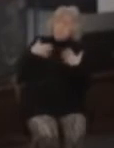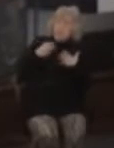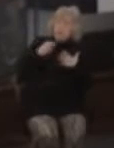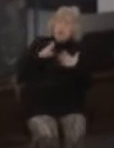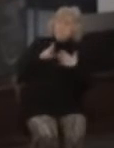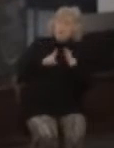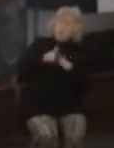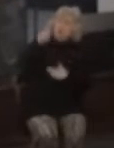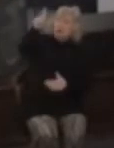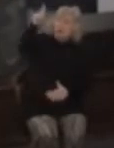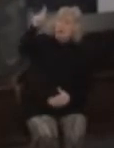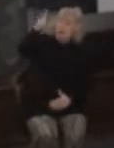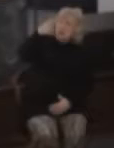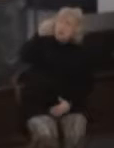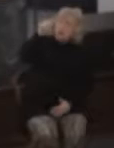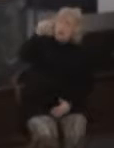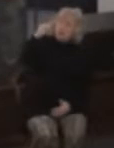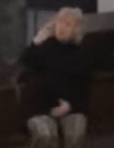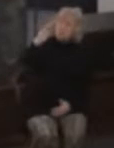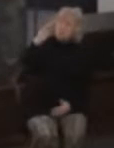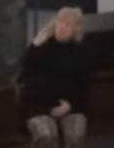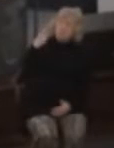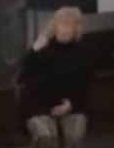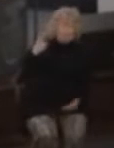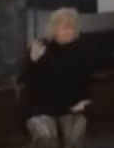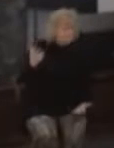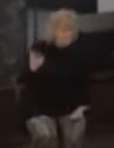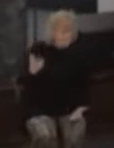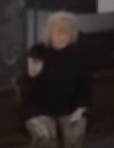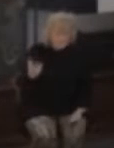out and taunted them for 40 days, twice a day.